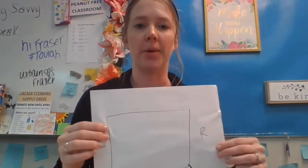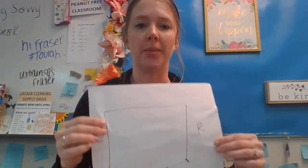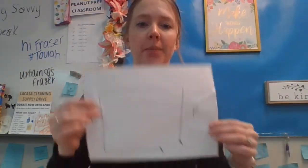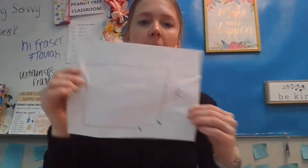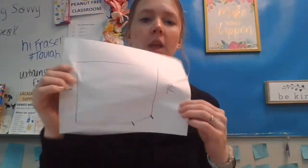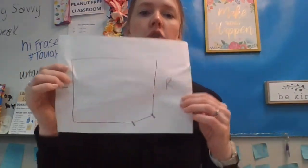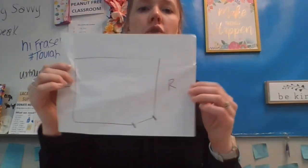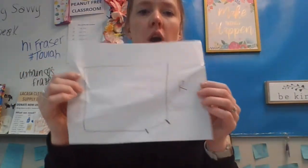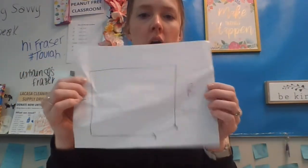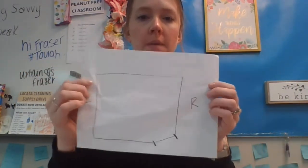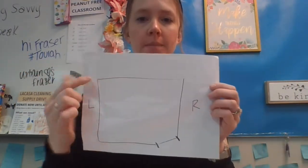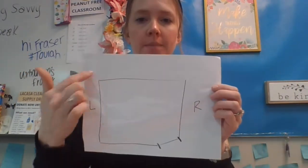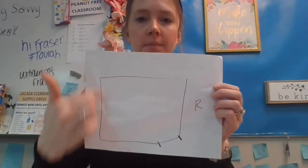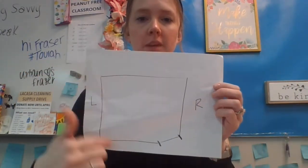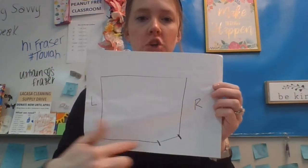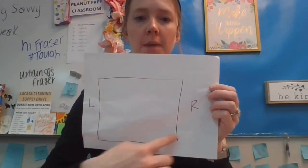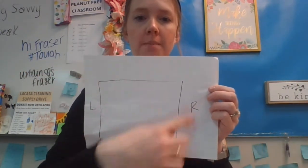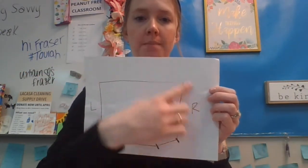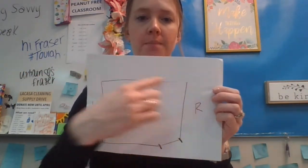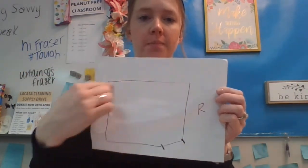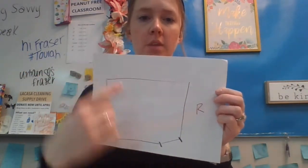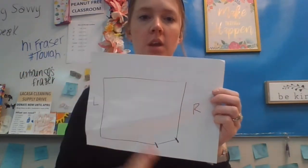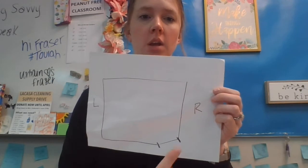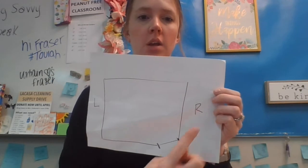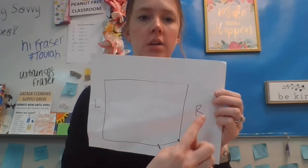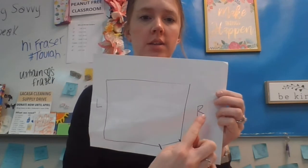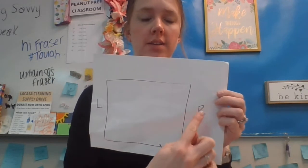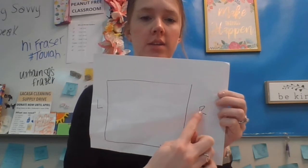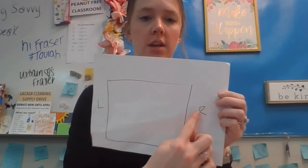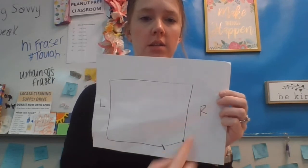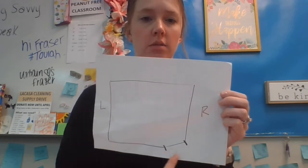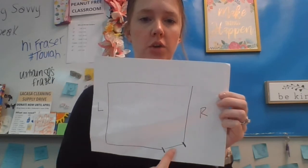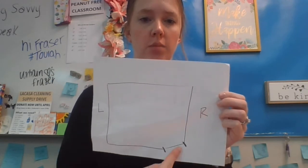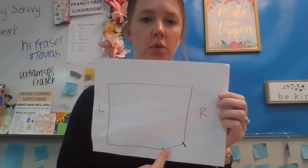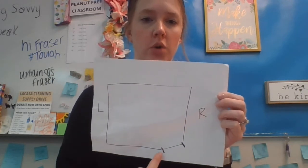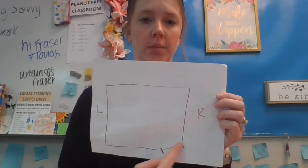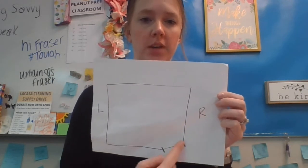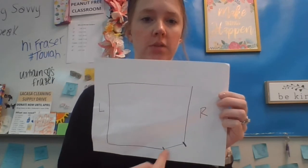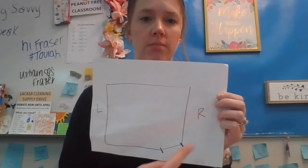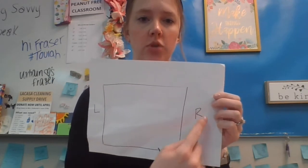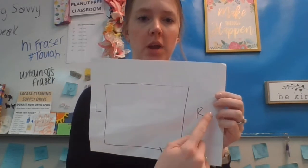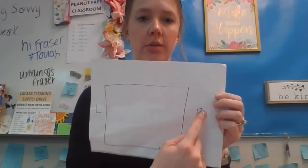paper, draw this shape. This little corner piece should be on the right.